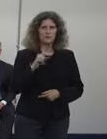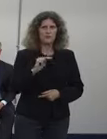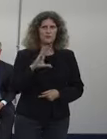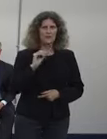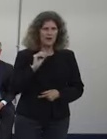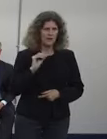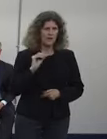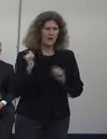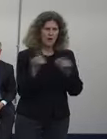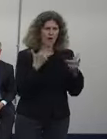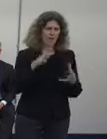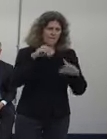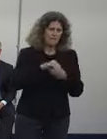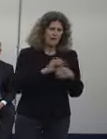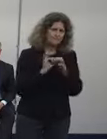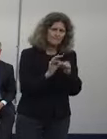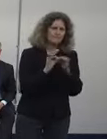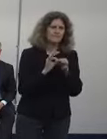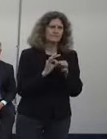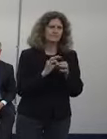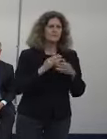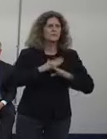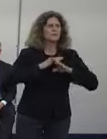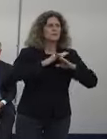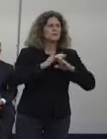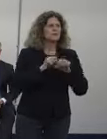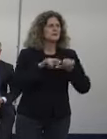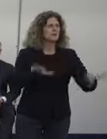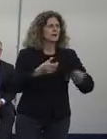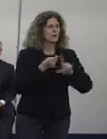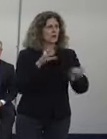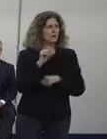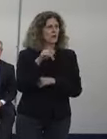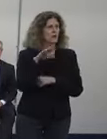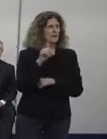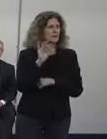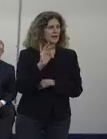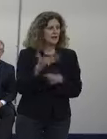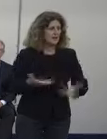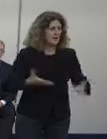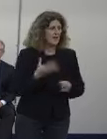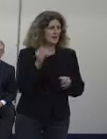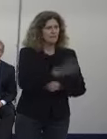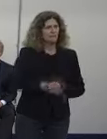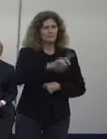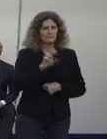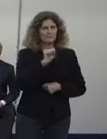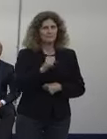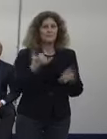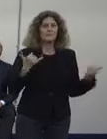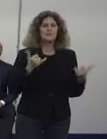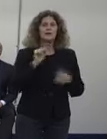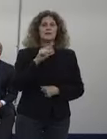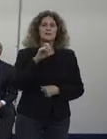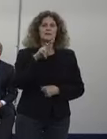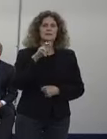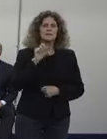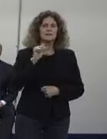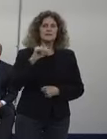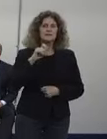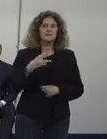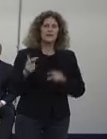stop the spread of COVID-19 throughout our region and nation, we are joined today by Steve Smith with Henderson County Health Department. He